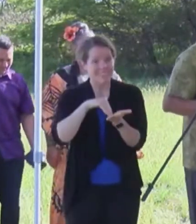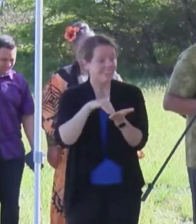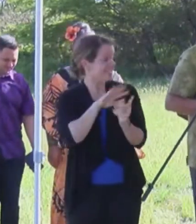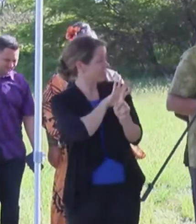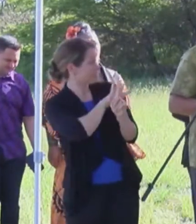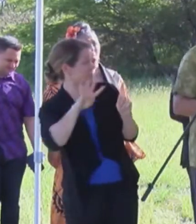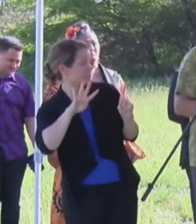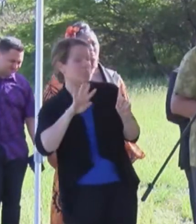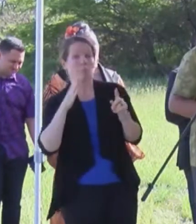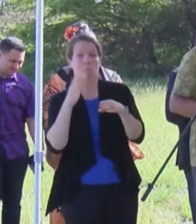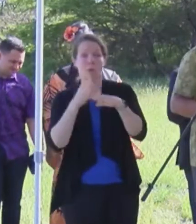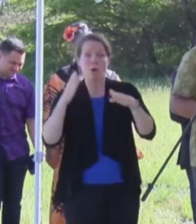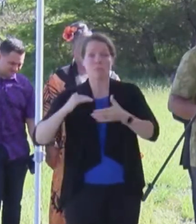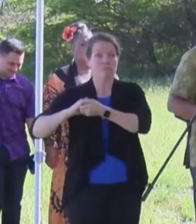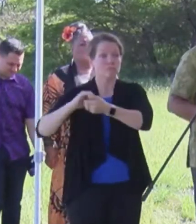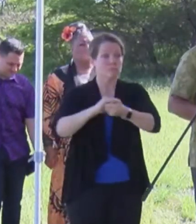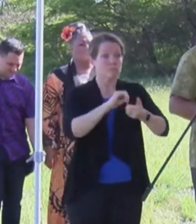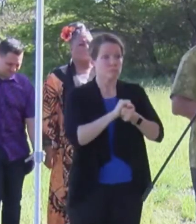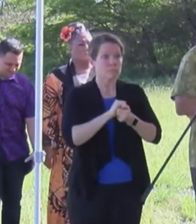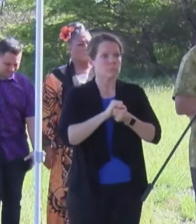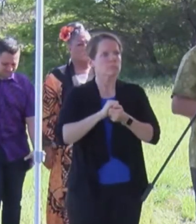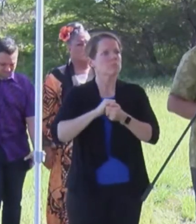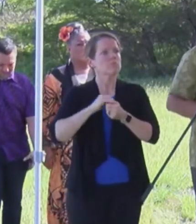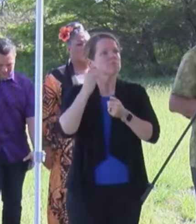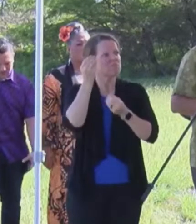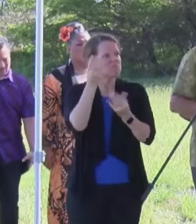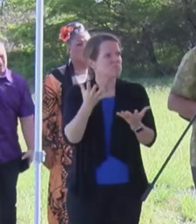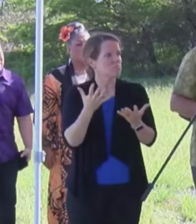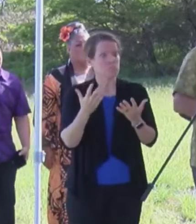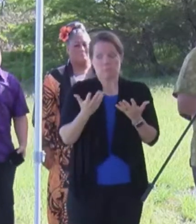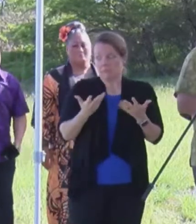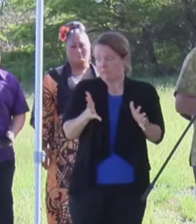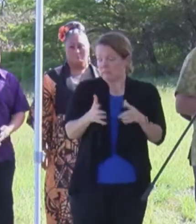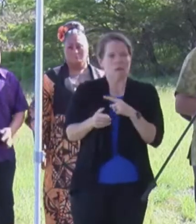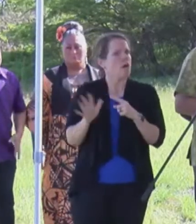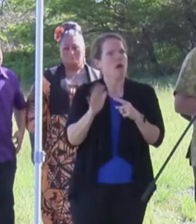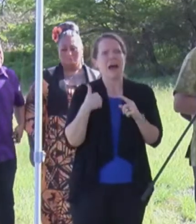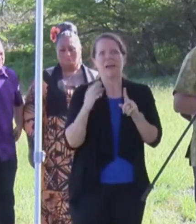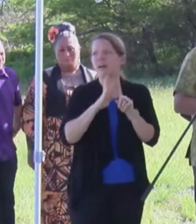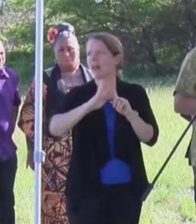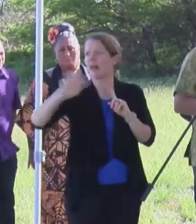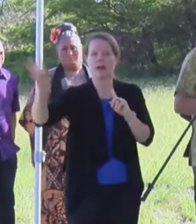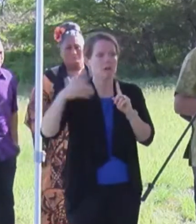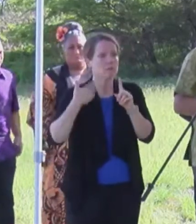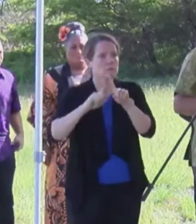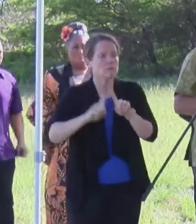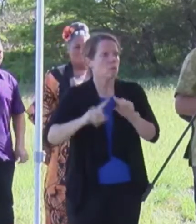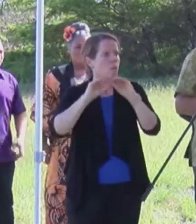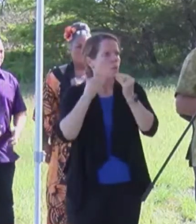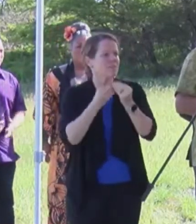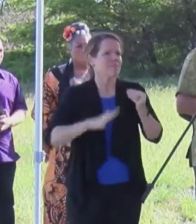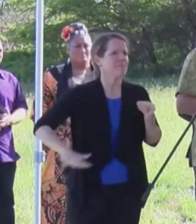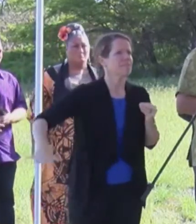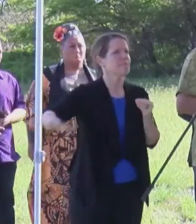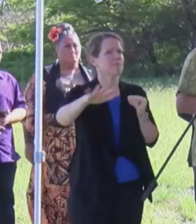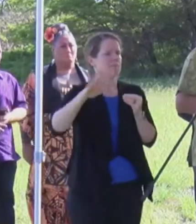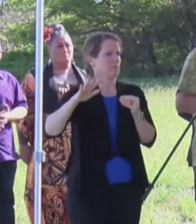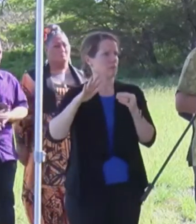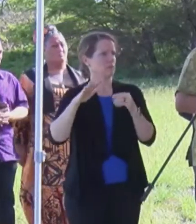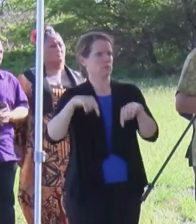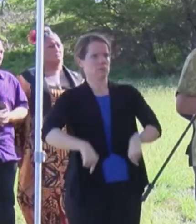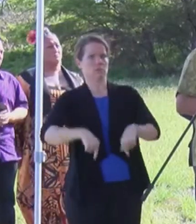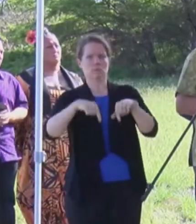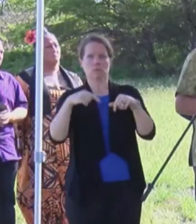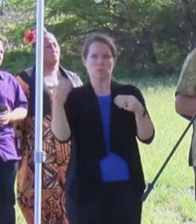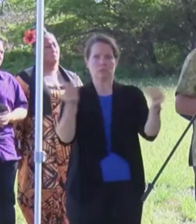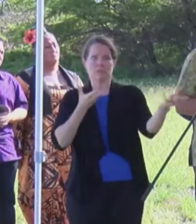us, as well as those that are not with us right now, because there are many, many, many organizations that have put their hands together to help us with